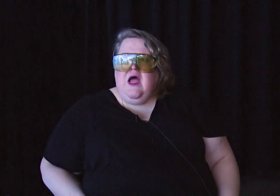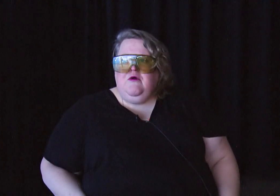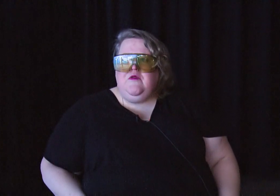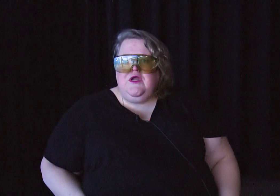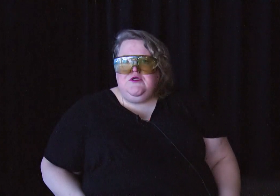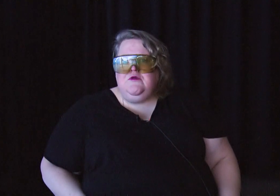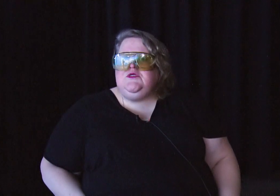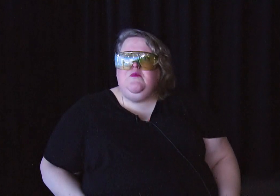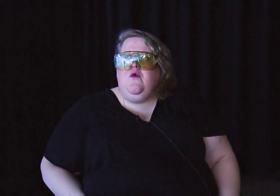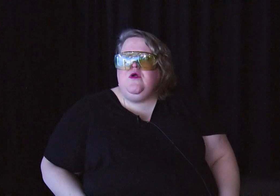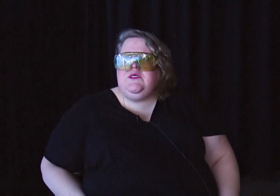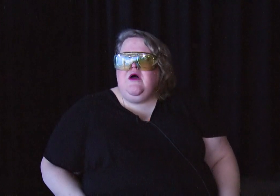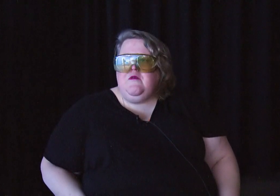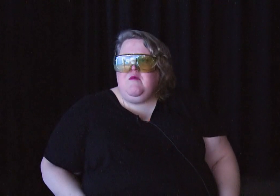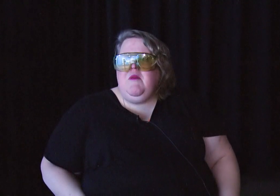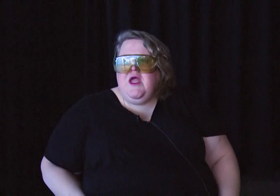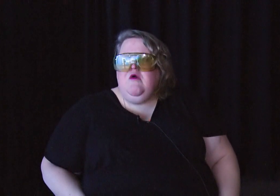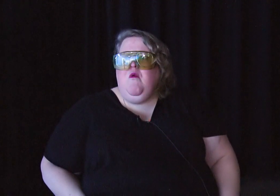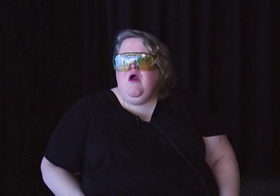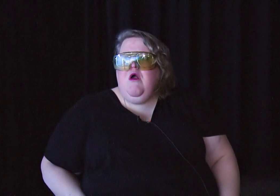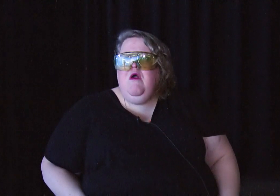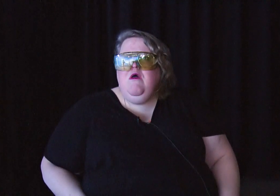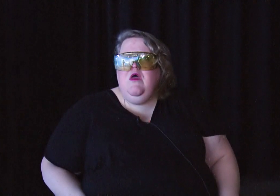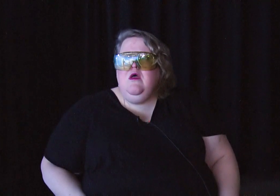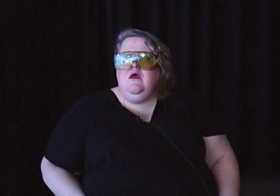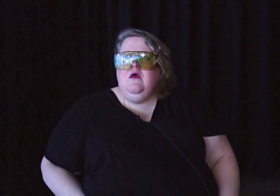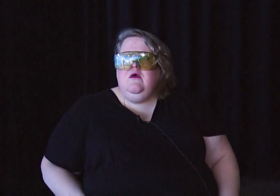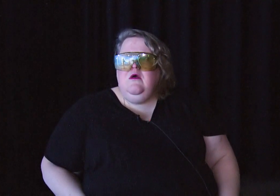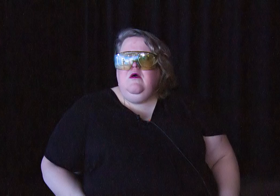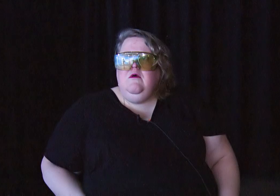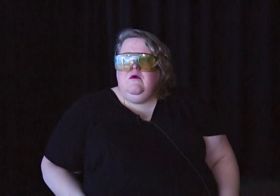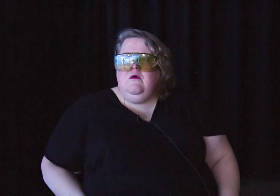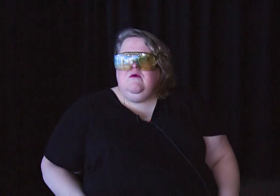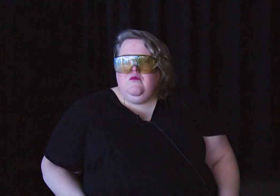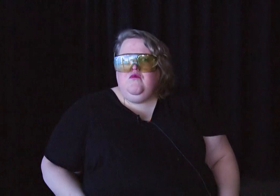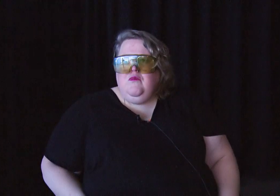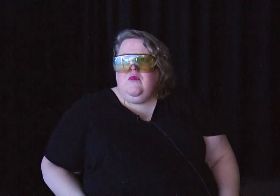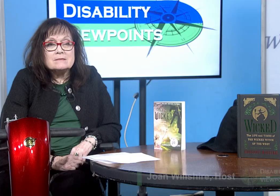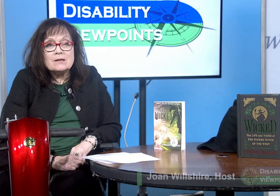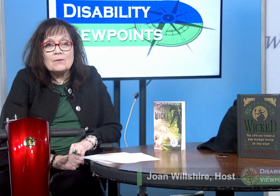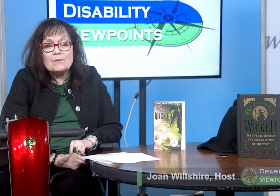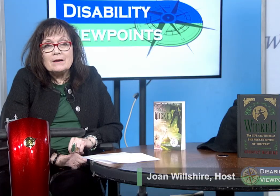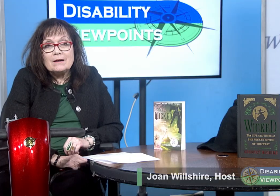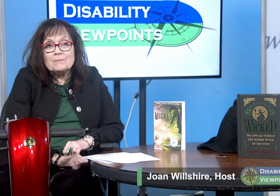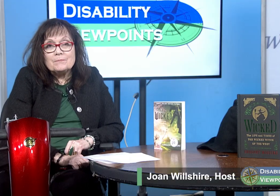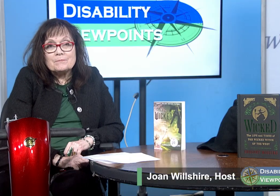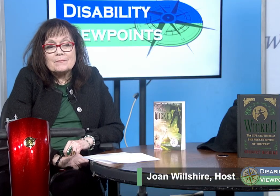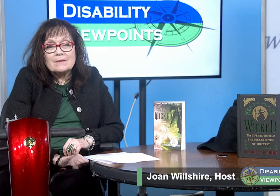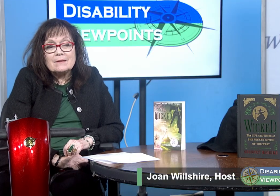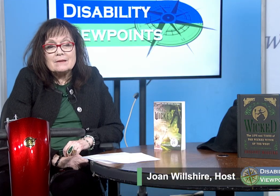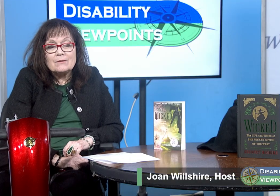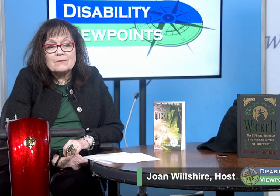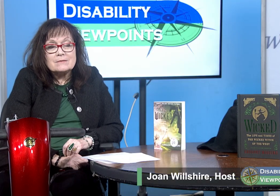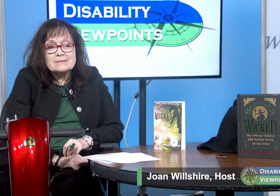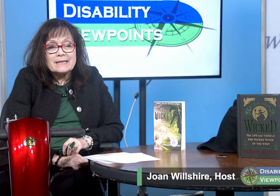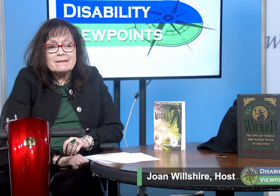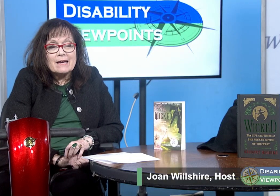how do they do the supports? How do they make it work? How do you're seeing that